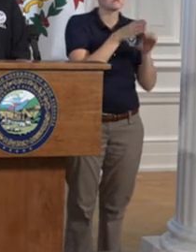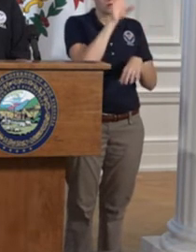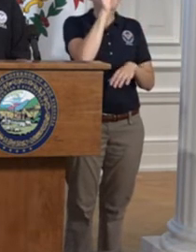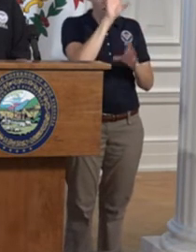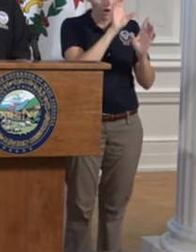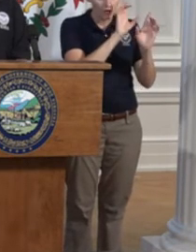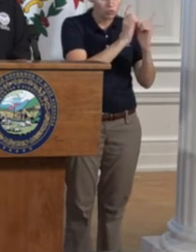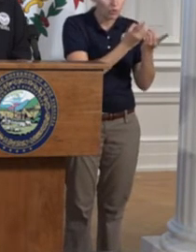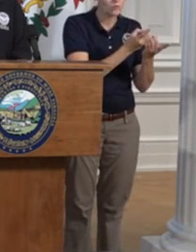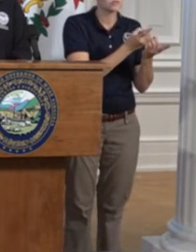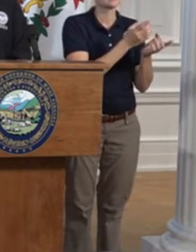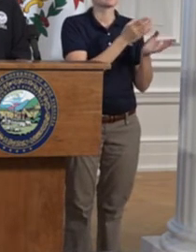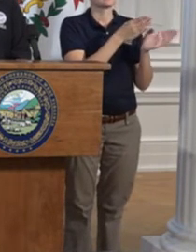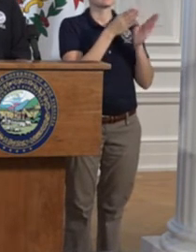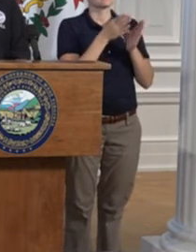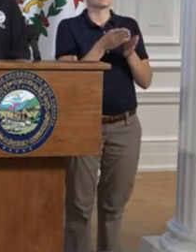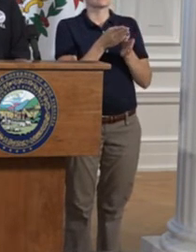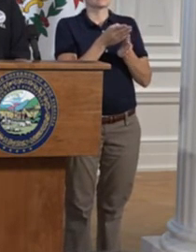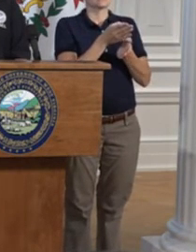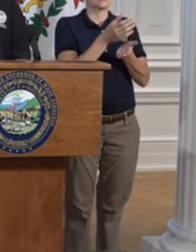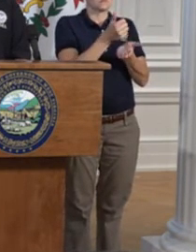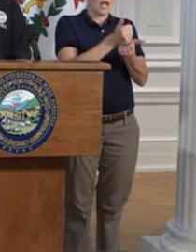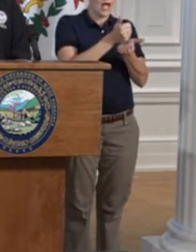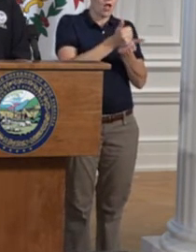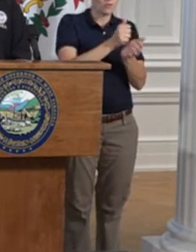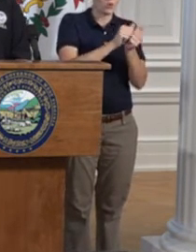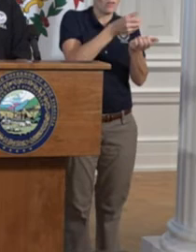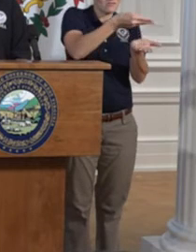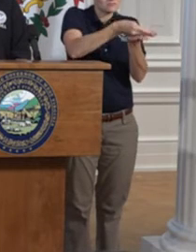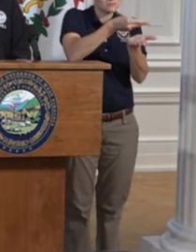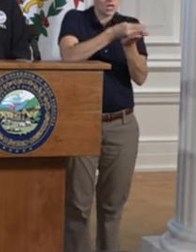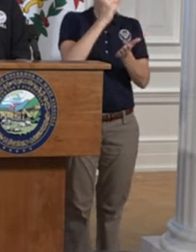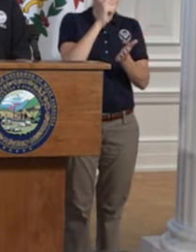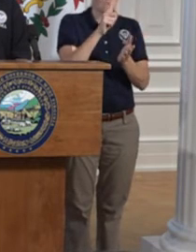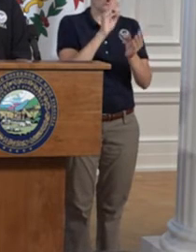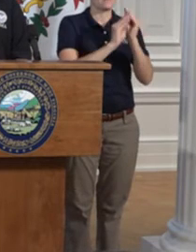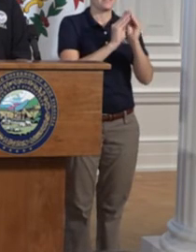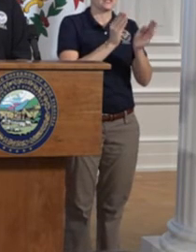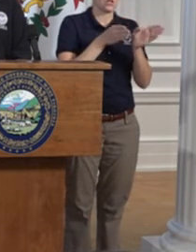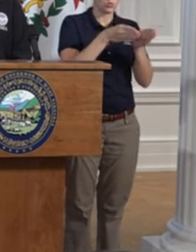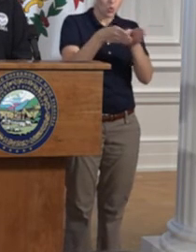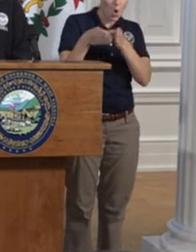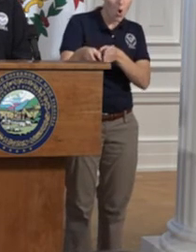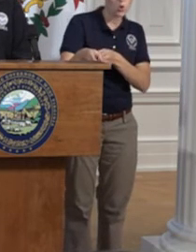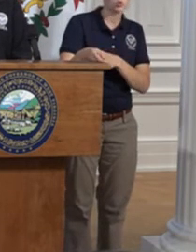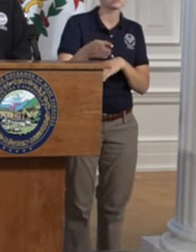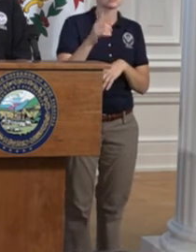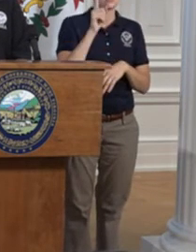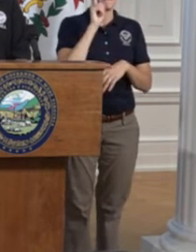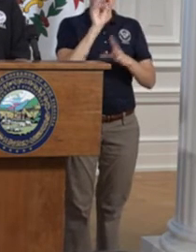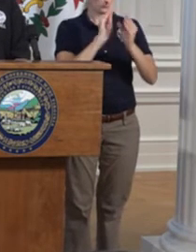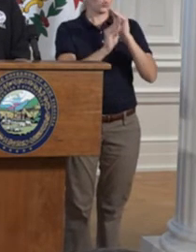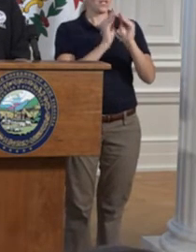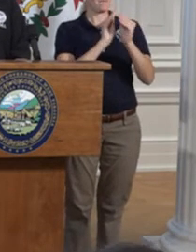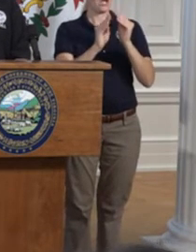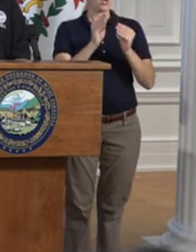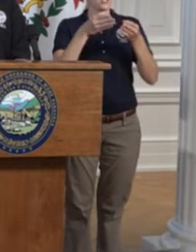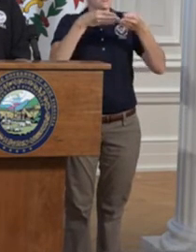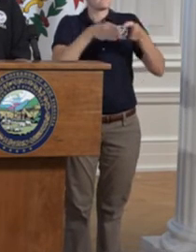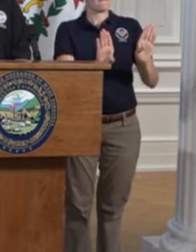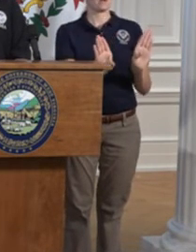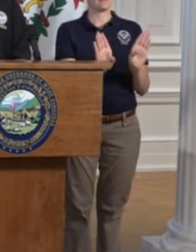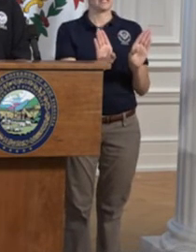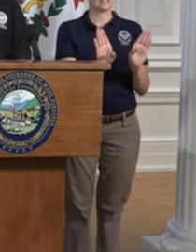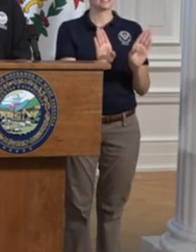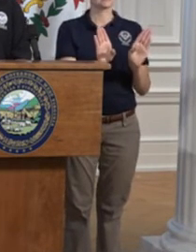for funding those roads that the Secretary mentioned, funding that public infrastructure to bring a